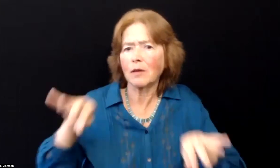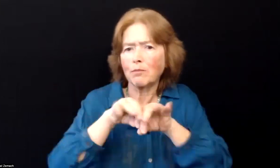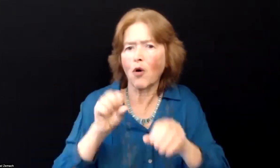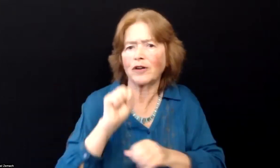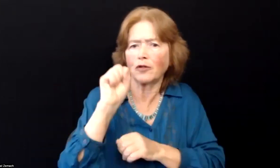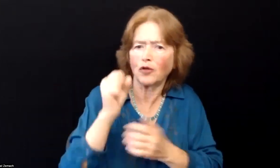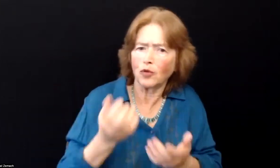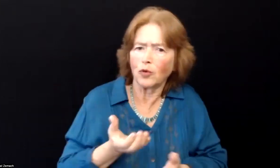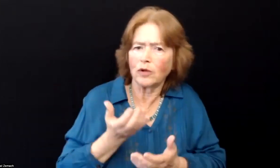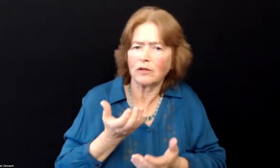So it's important